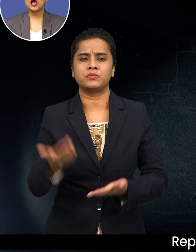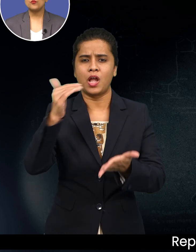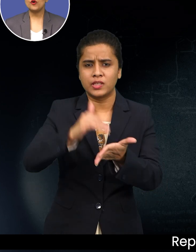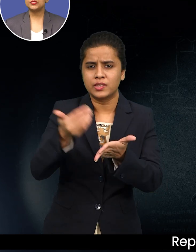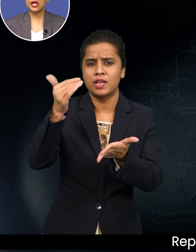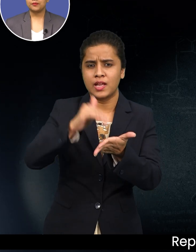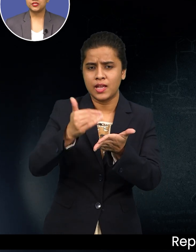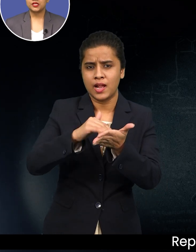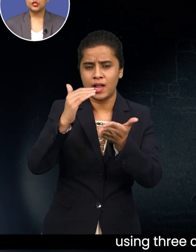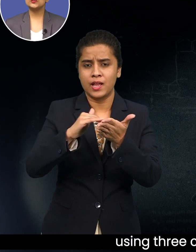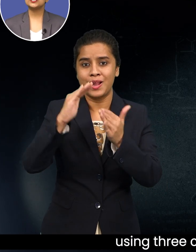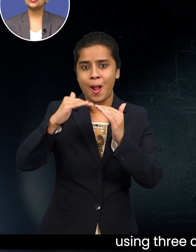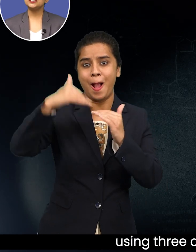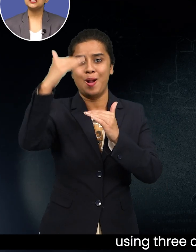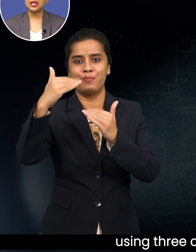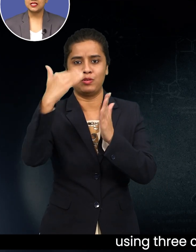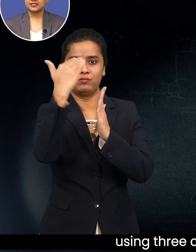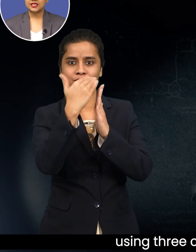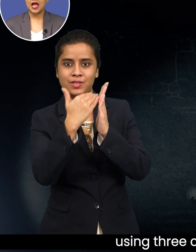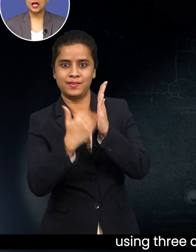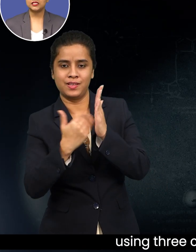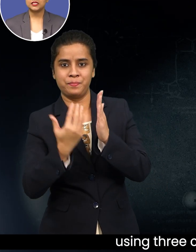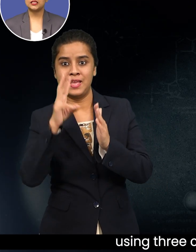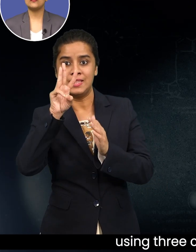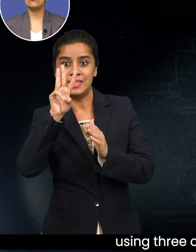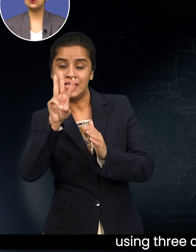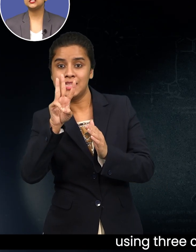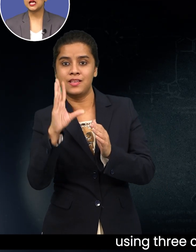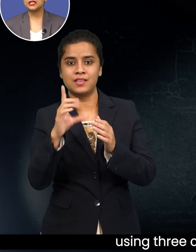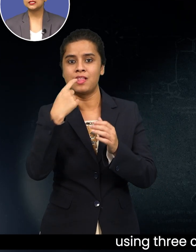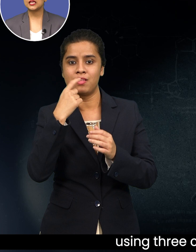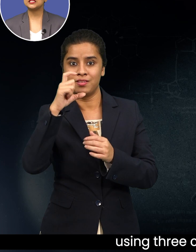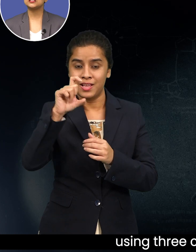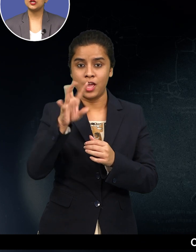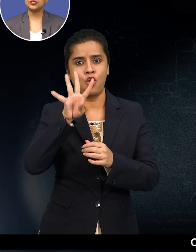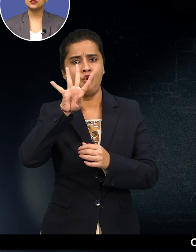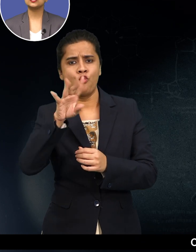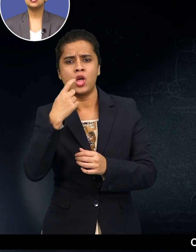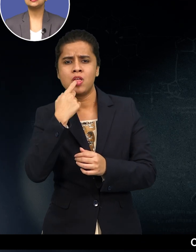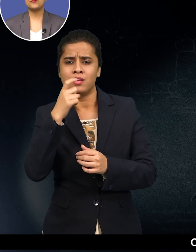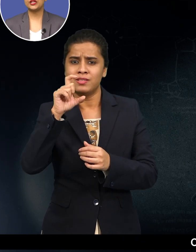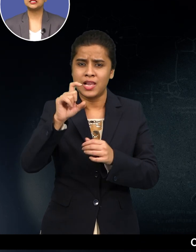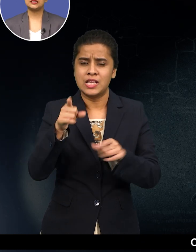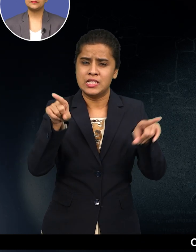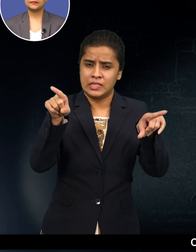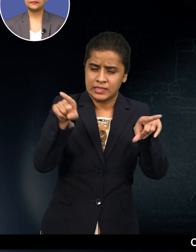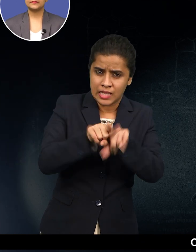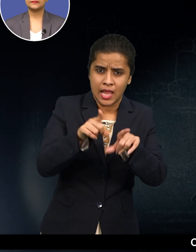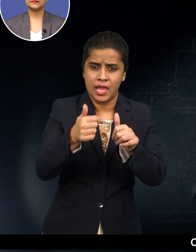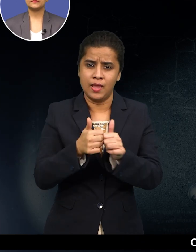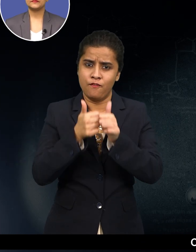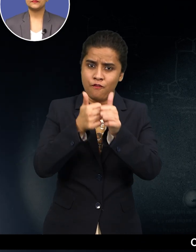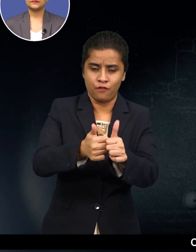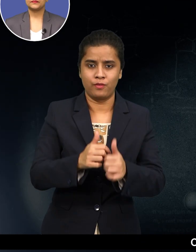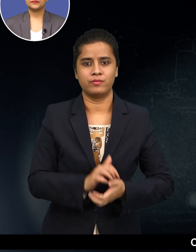Repeat the above steps using 3 cells and then 4 cells in the circuit separately.